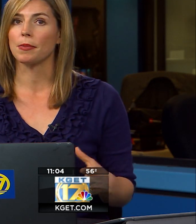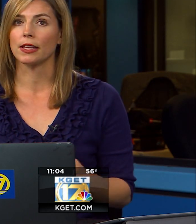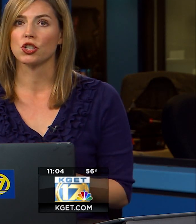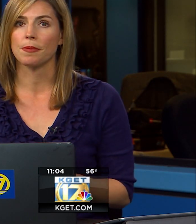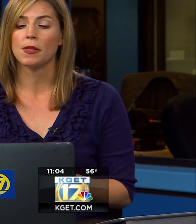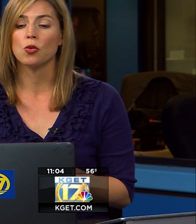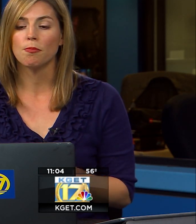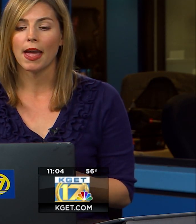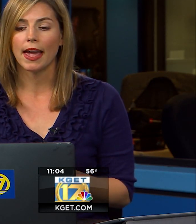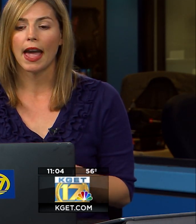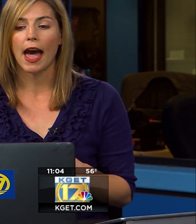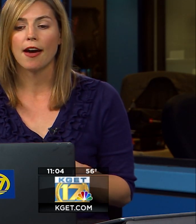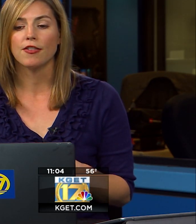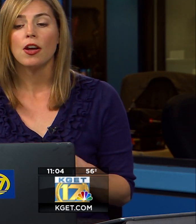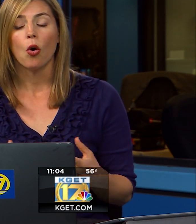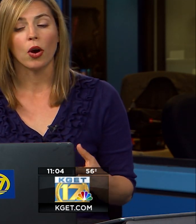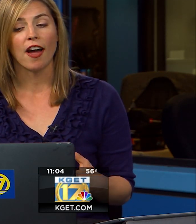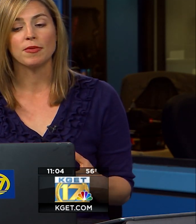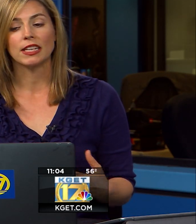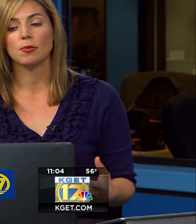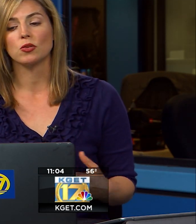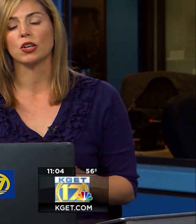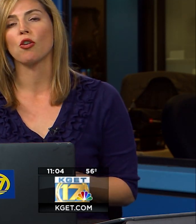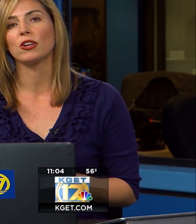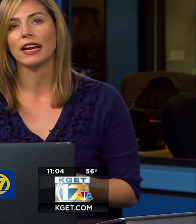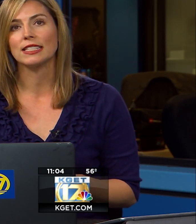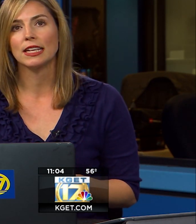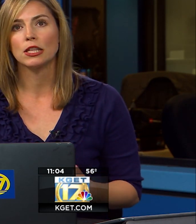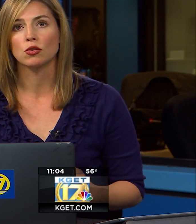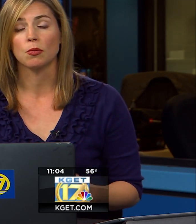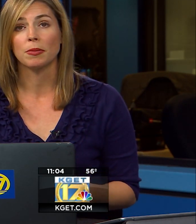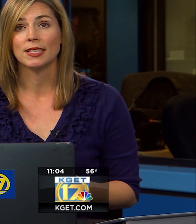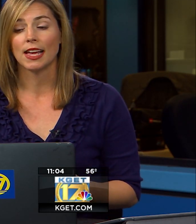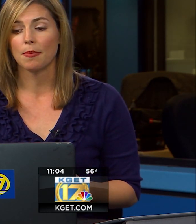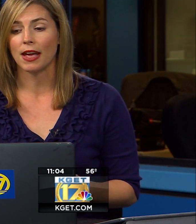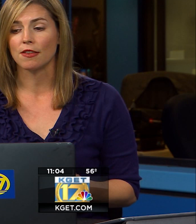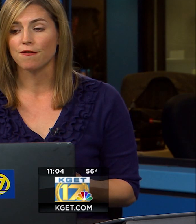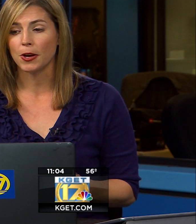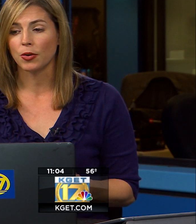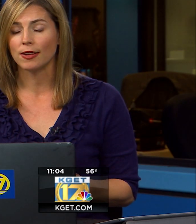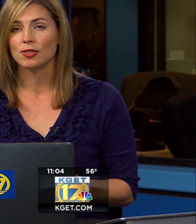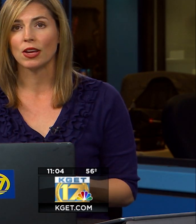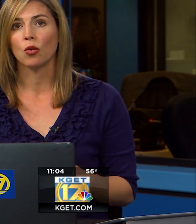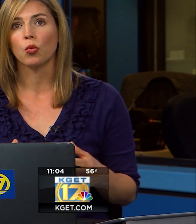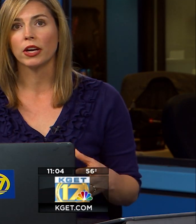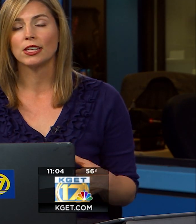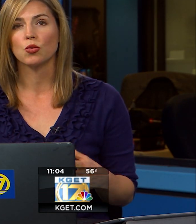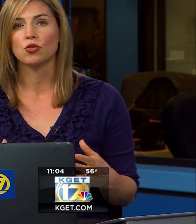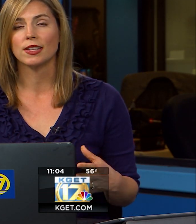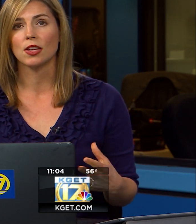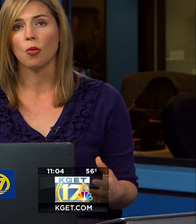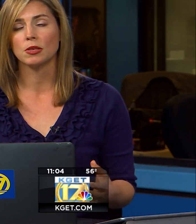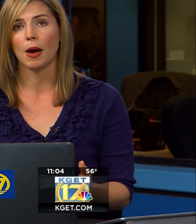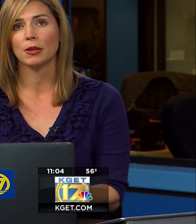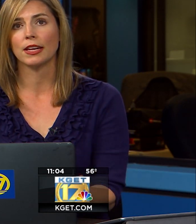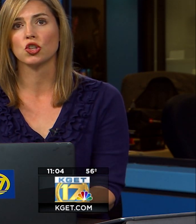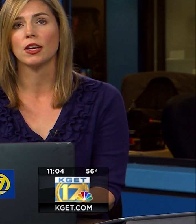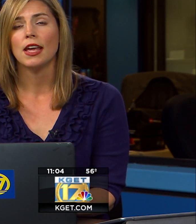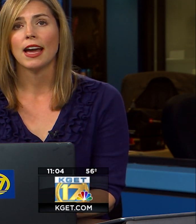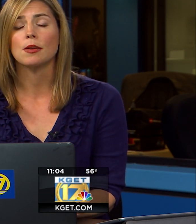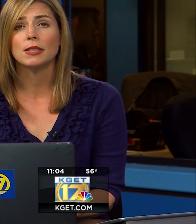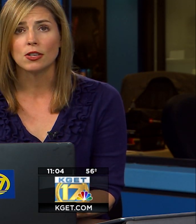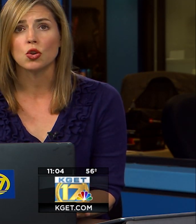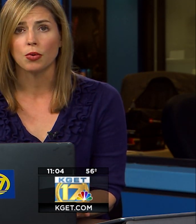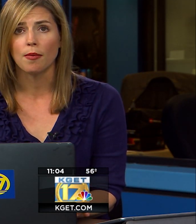homeless population who may have or have been exposed to COVID-19. Those will be set up at the fairgrounds, so they are working to address the homeless